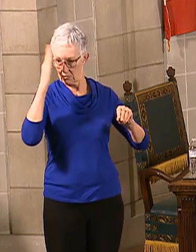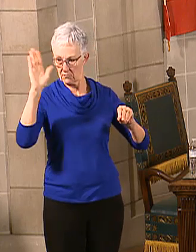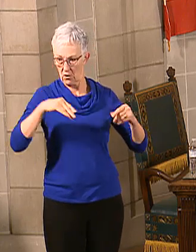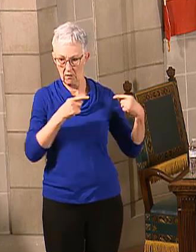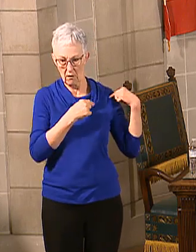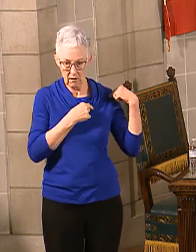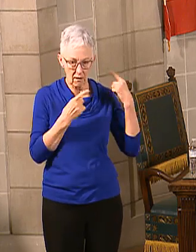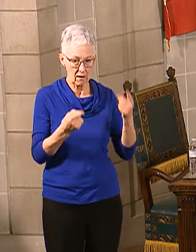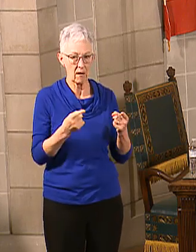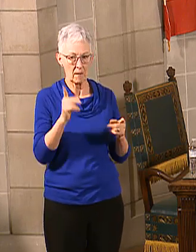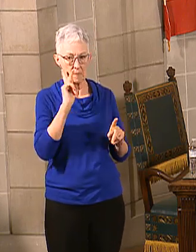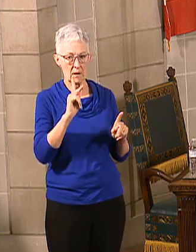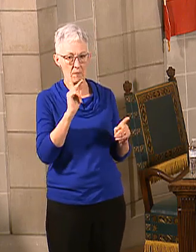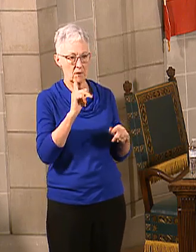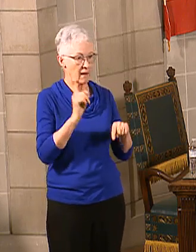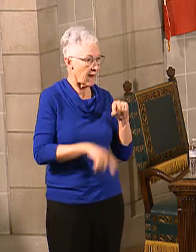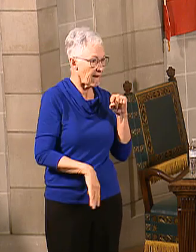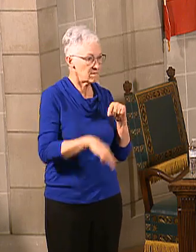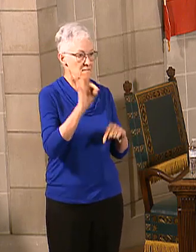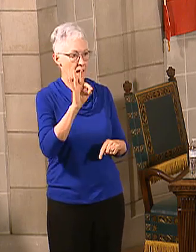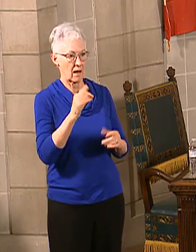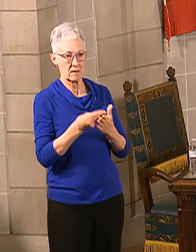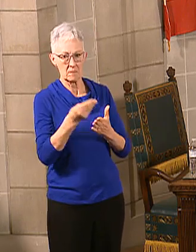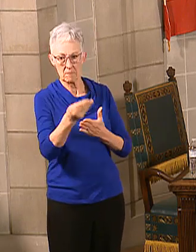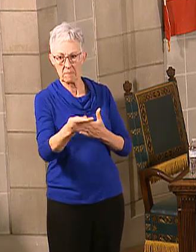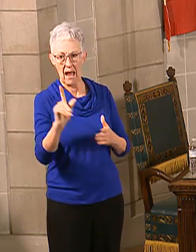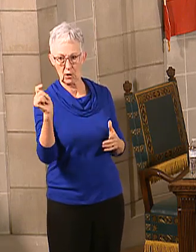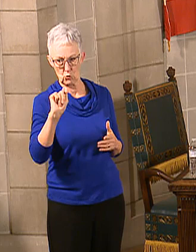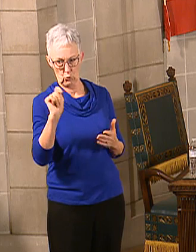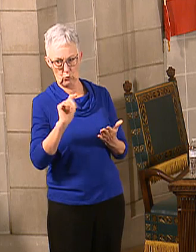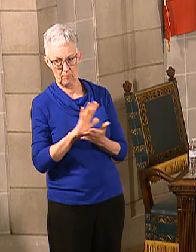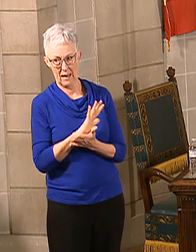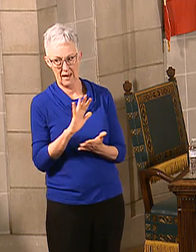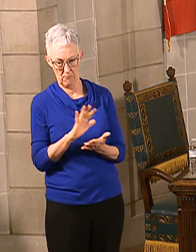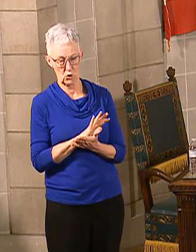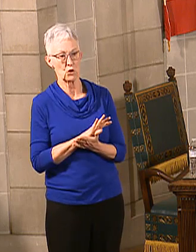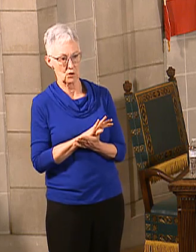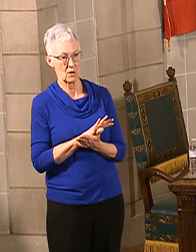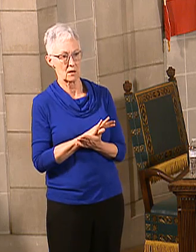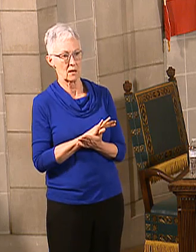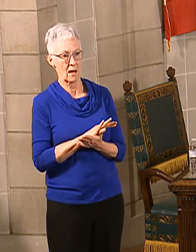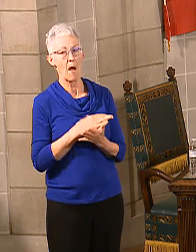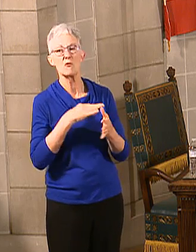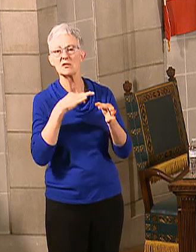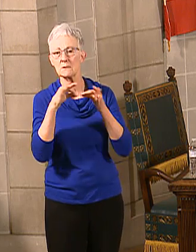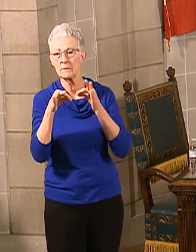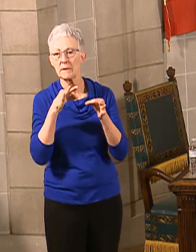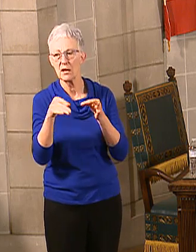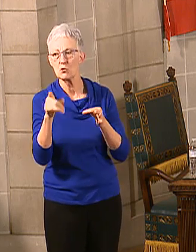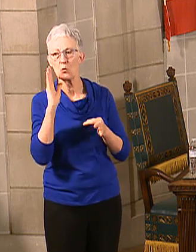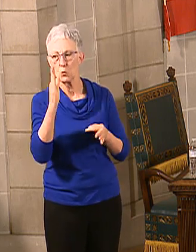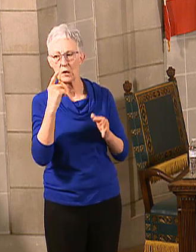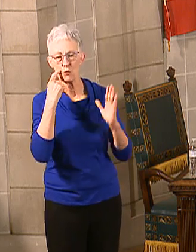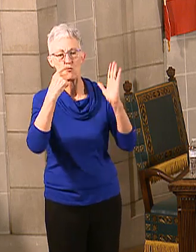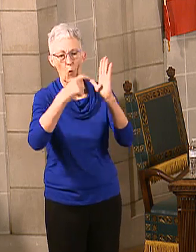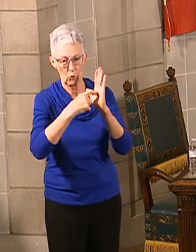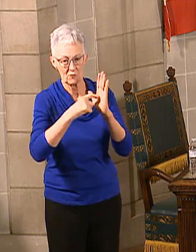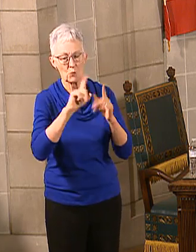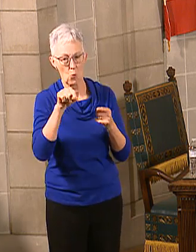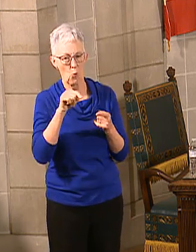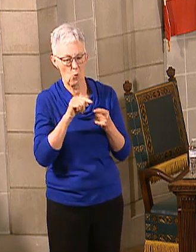and explain what you will see when you go back into the stores as the supply ramps